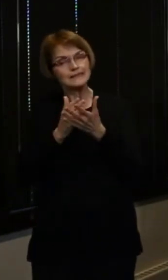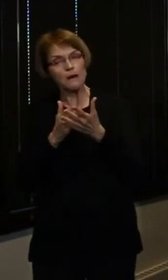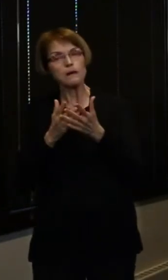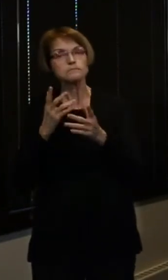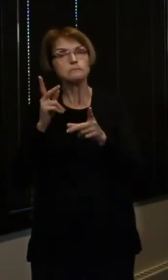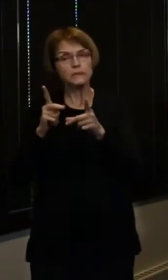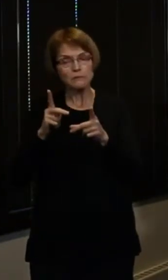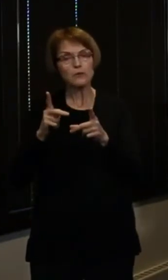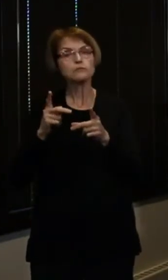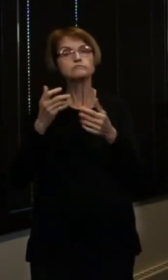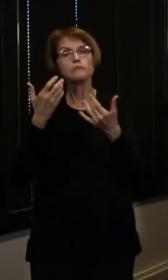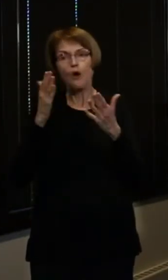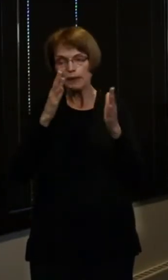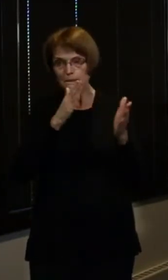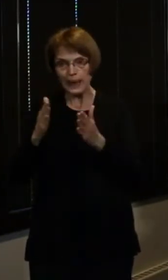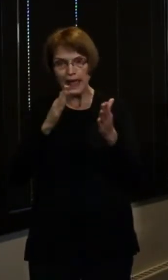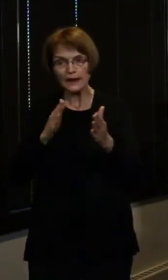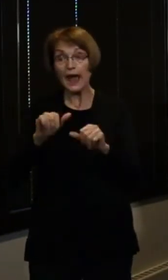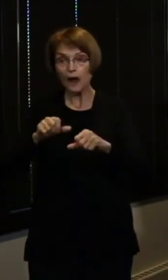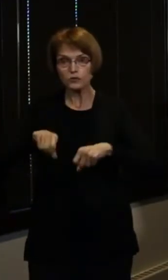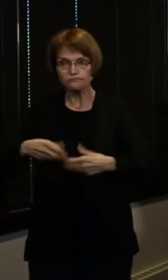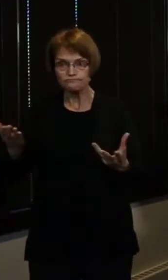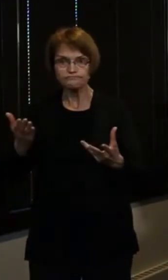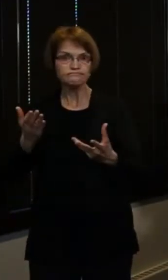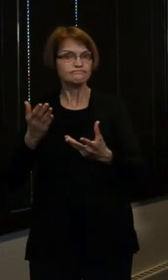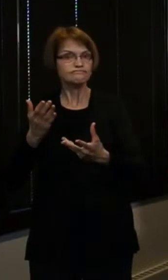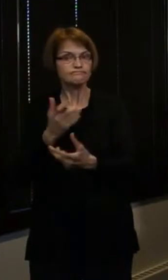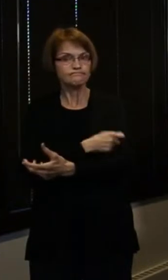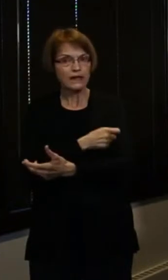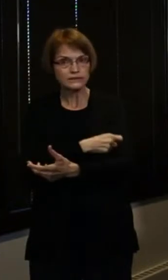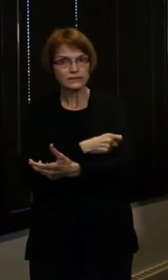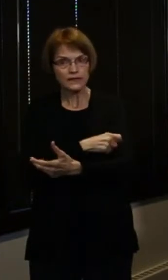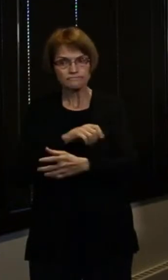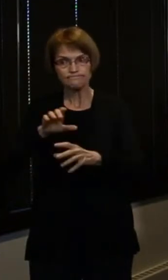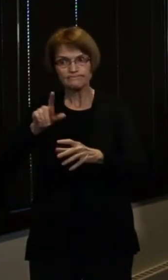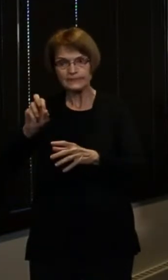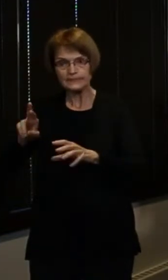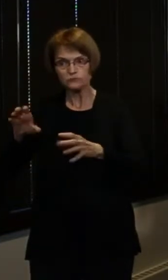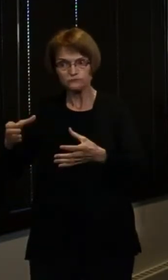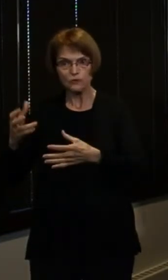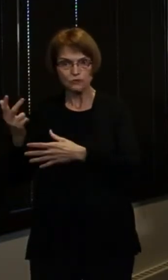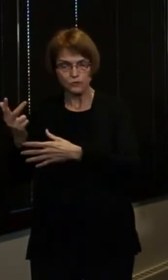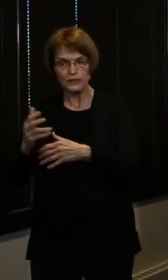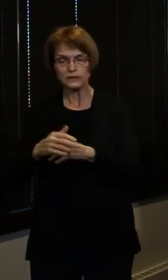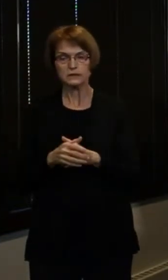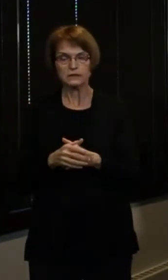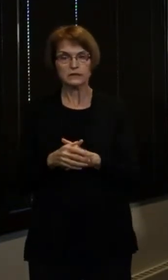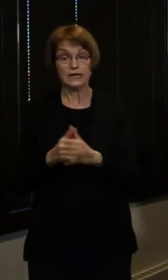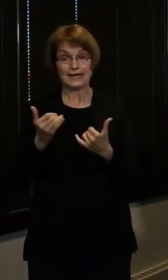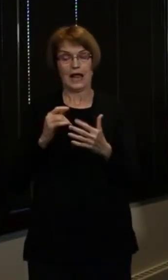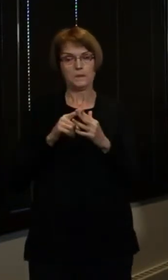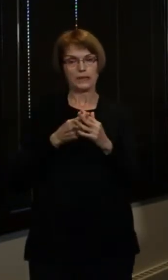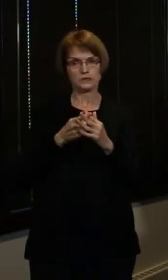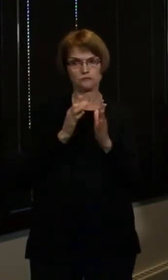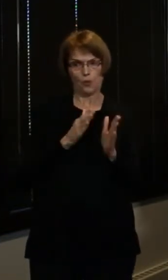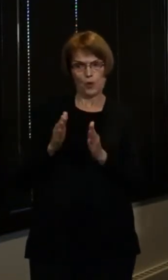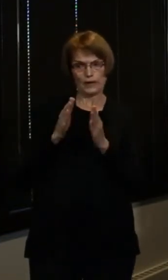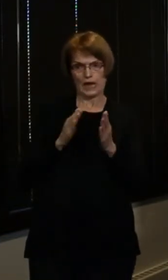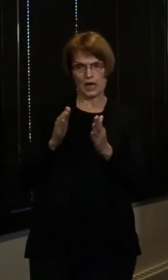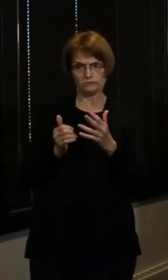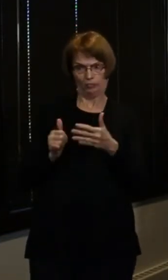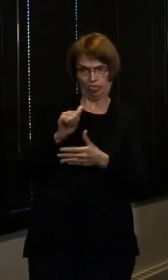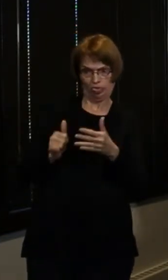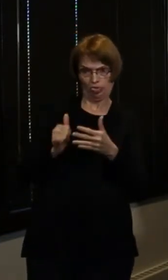and that's a good thing. And in the meantime, we can, again, begin to organize those groups and make sure when enough vaccine